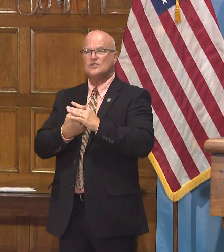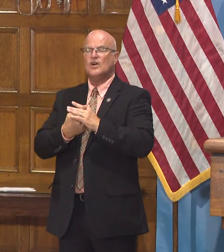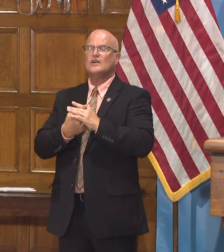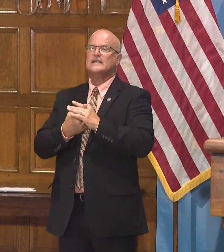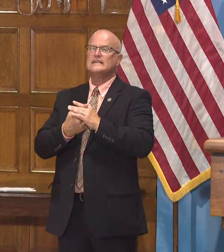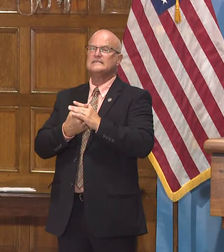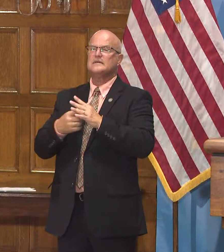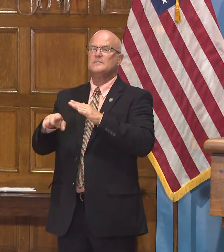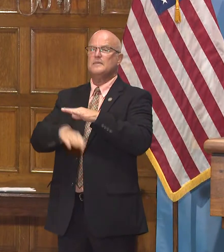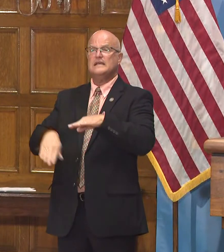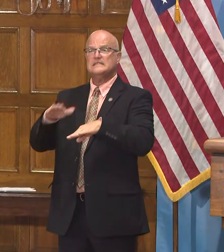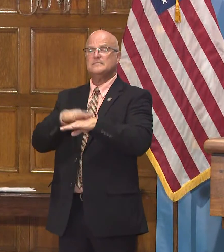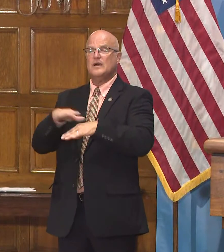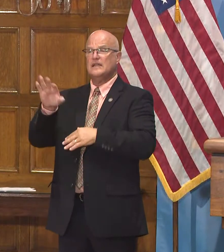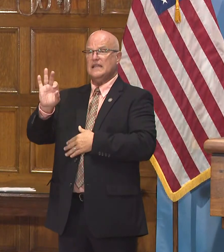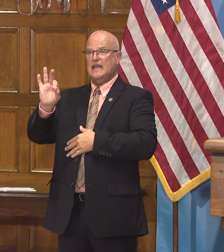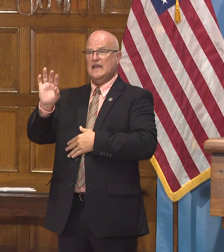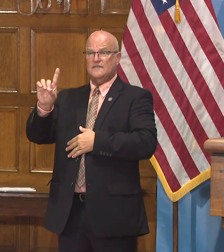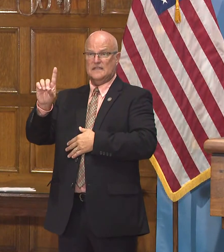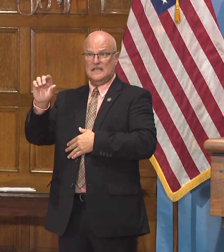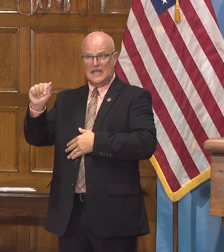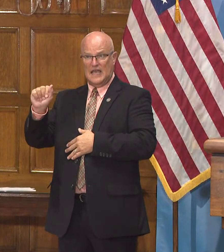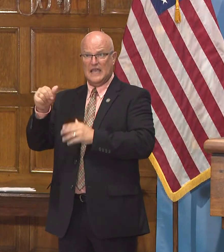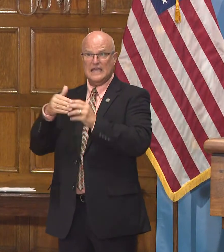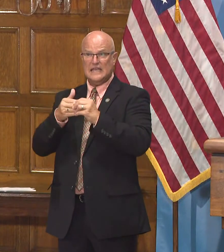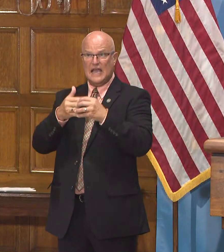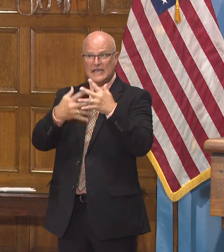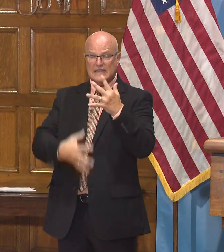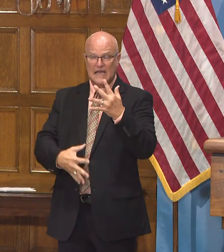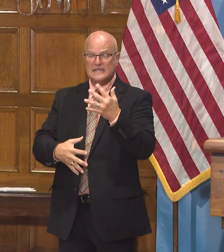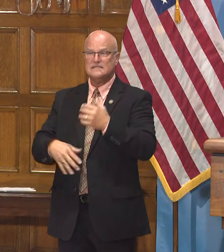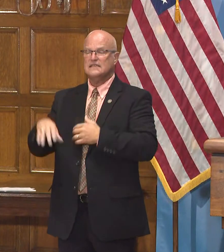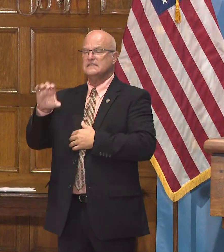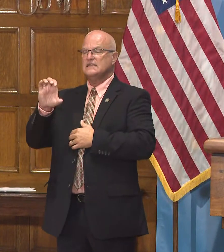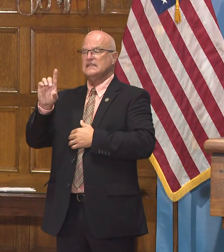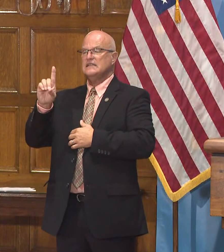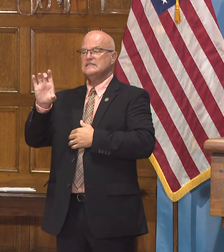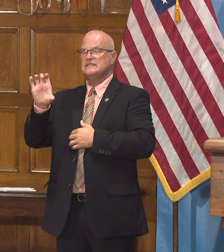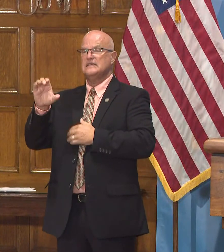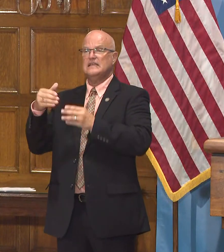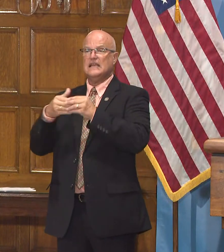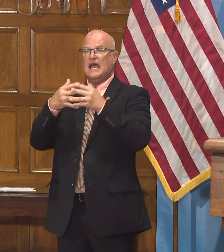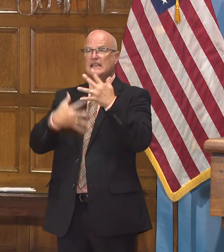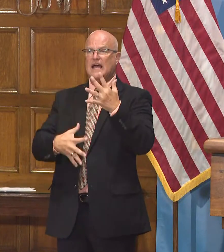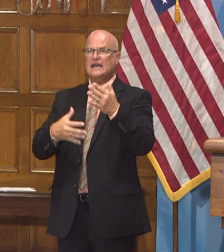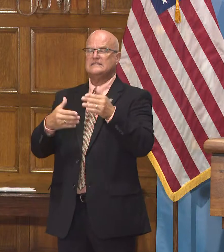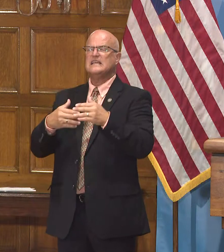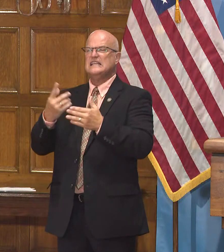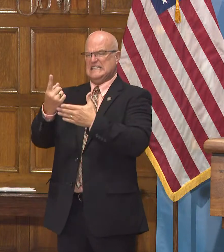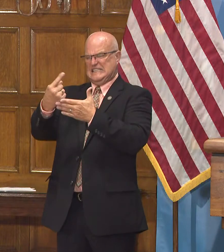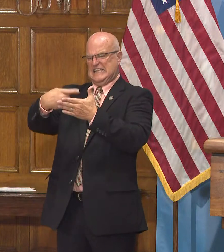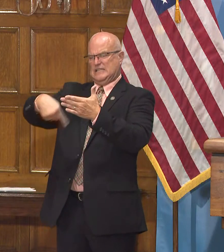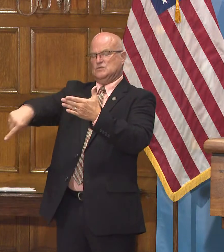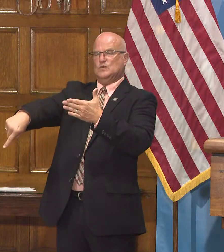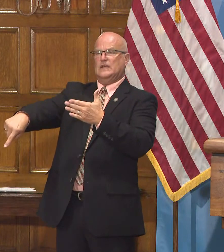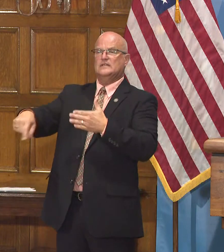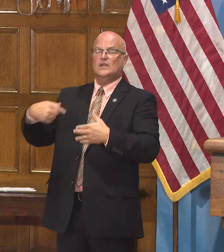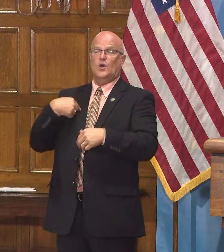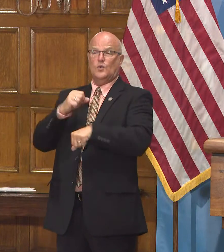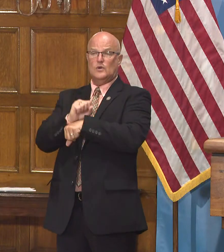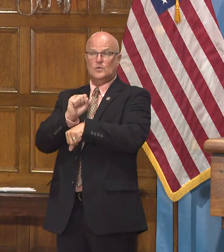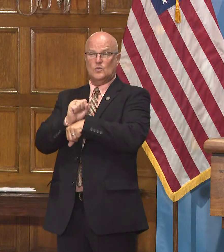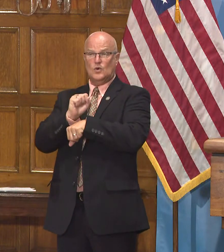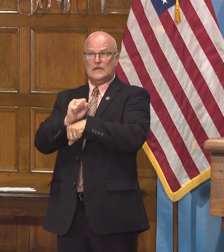available based upon FDA guidance and CDC guidance toward the end of next week. And so we're working